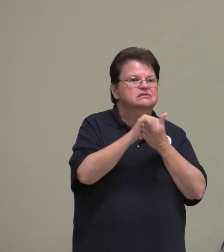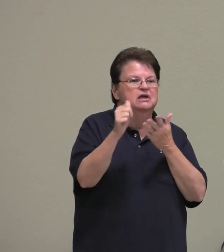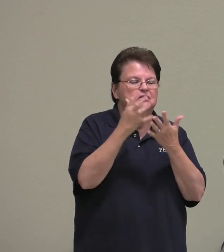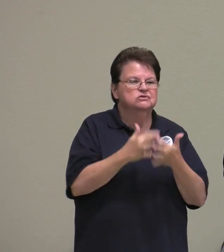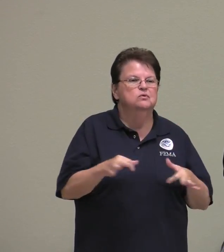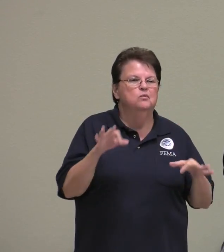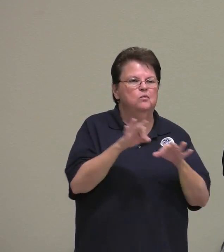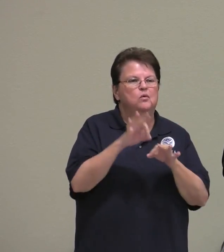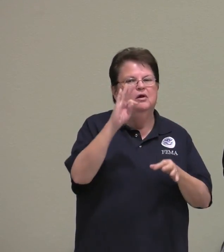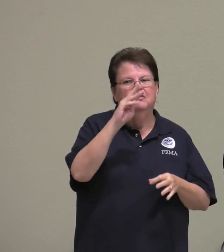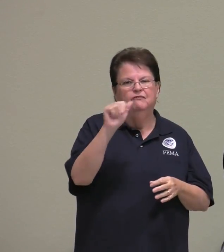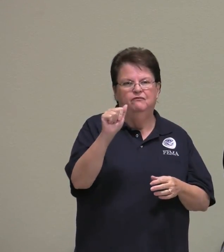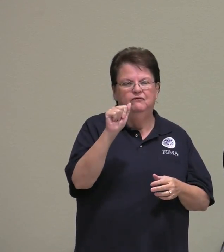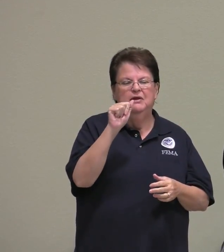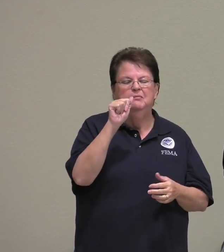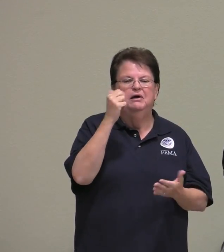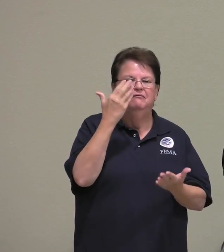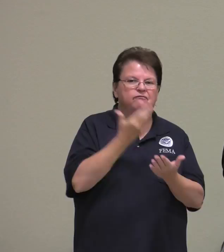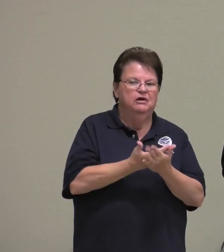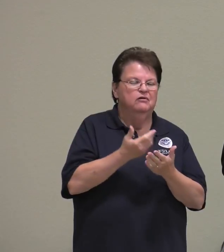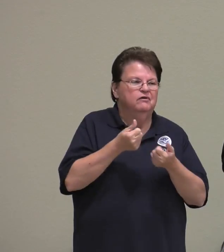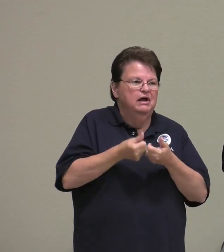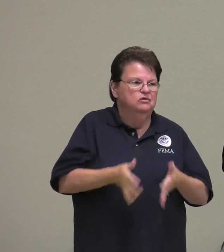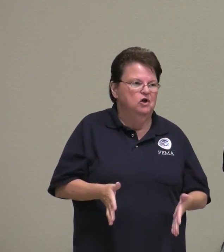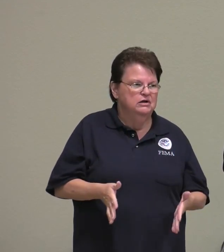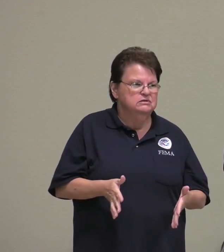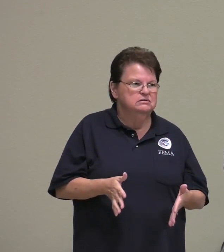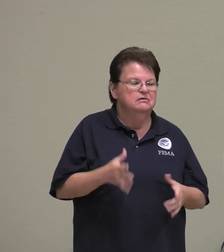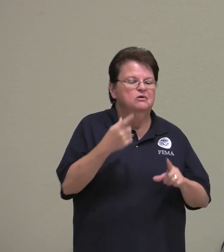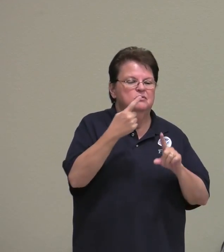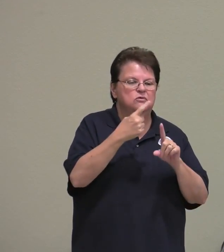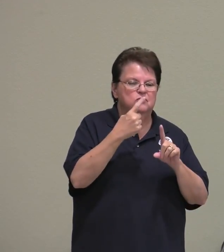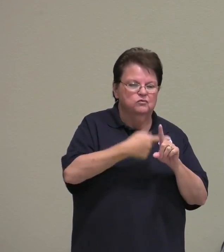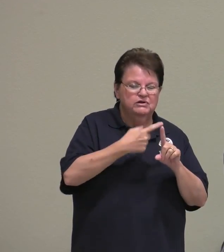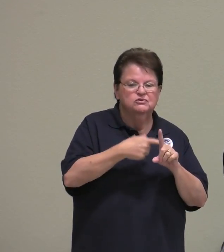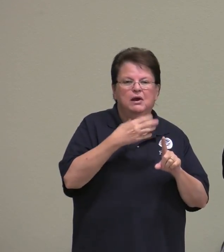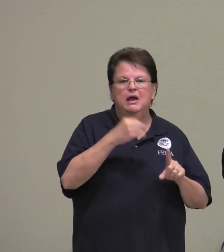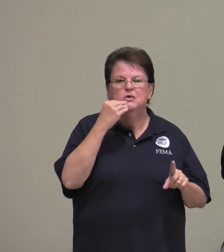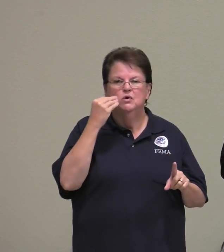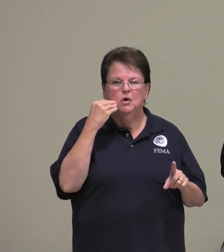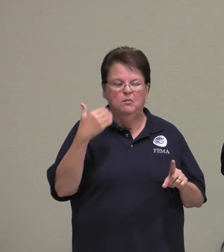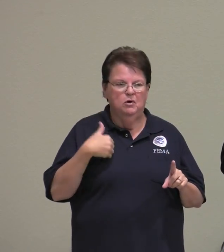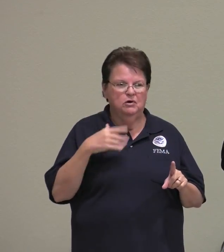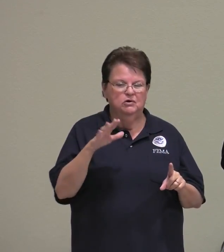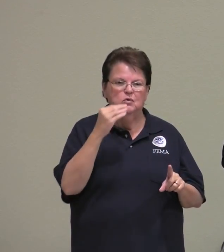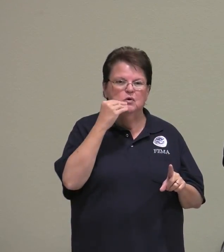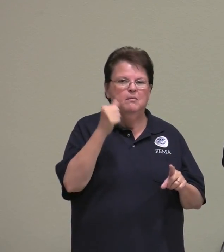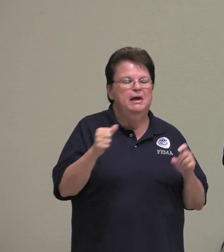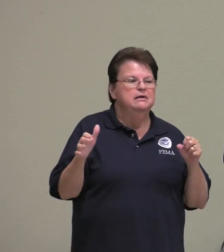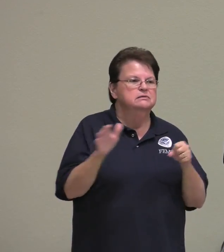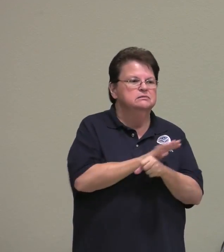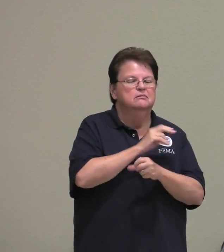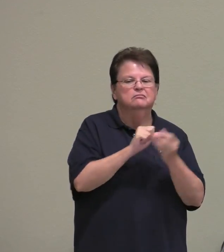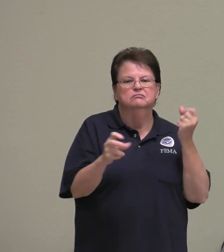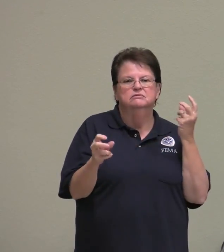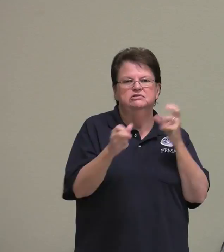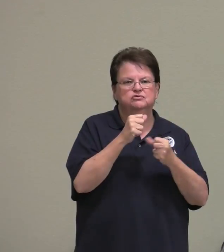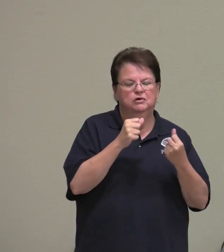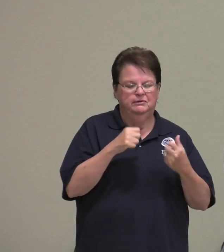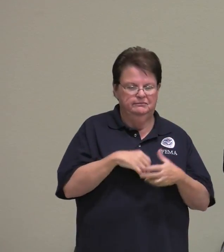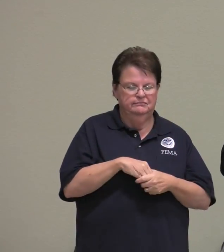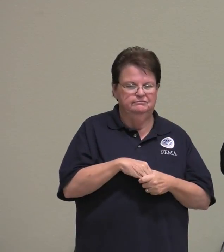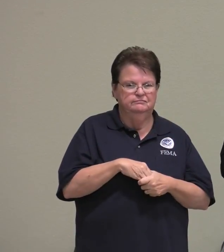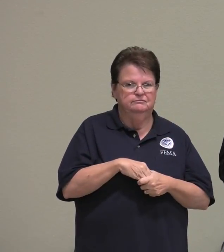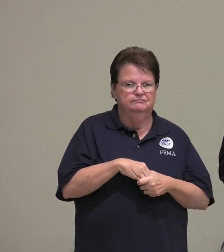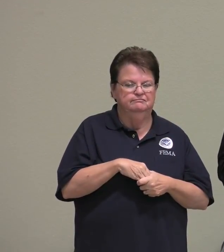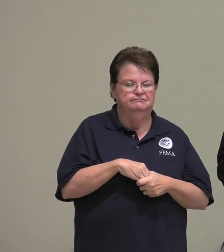of FEMA verified laws if you're a homeowner and a renter. And if you are a renter, your home has to been, that you're residing in,